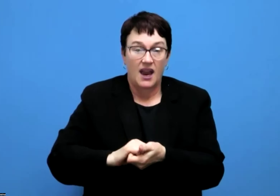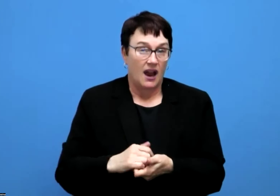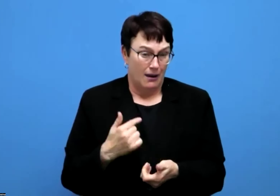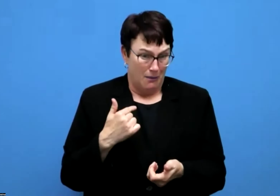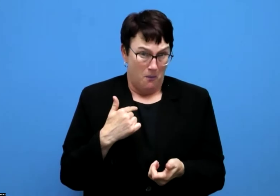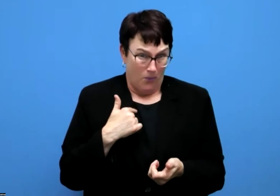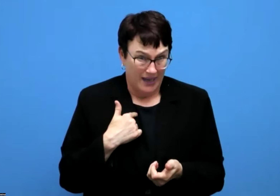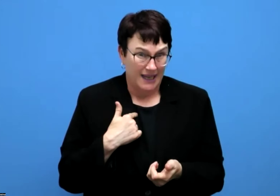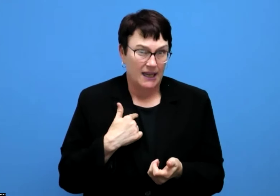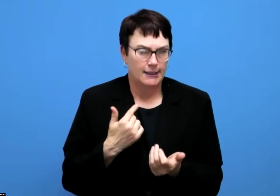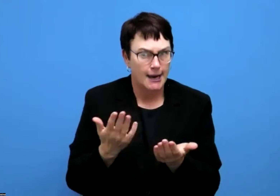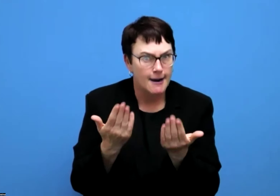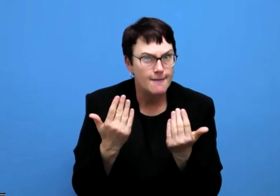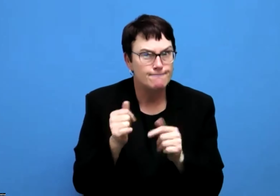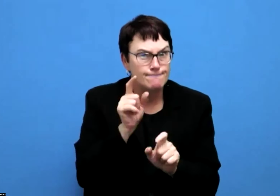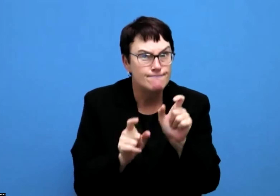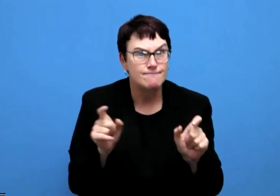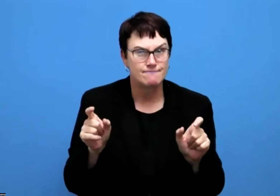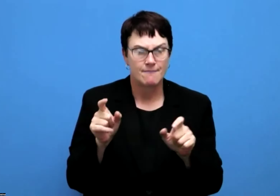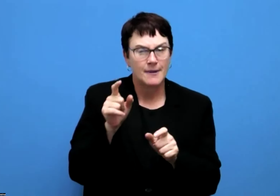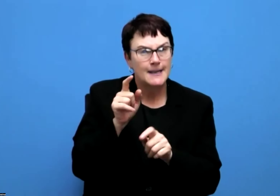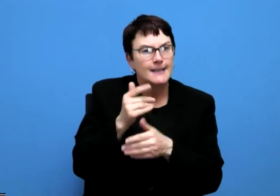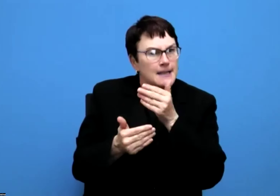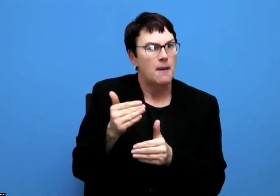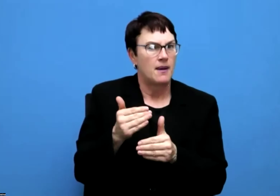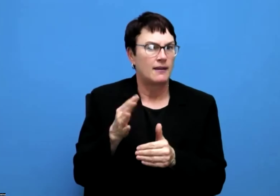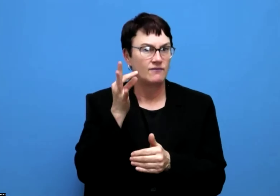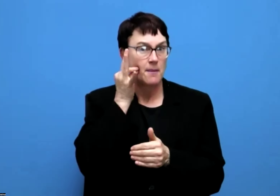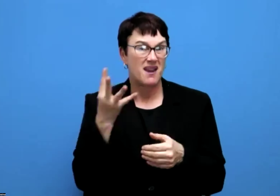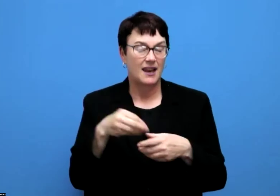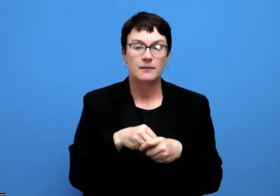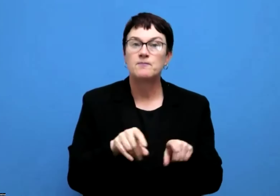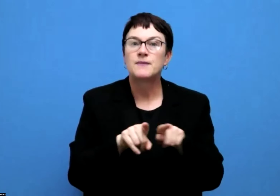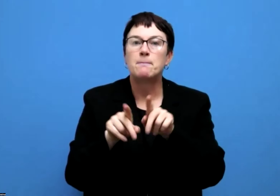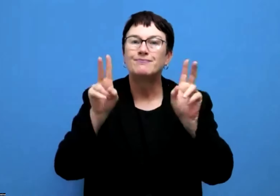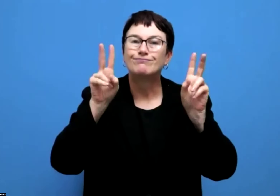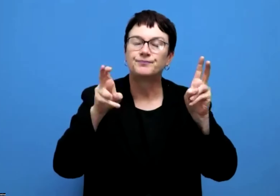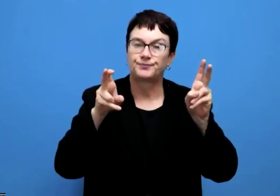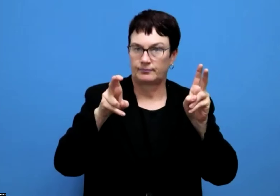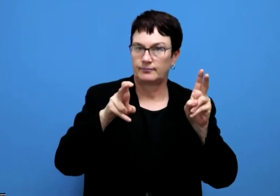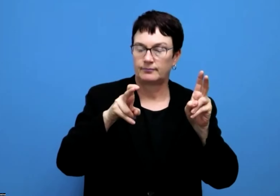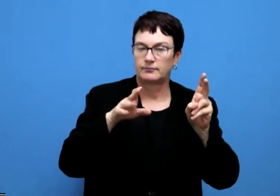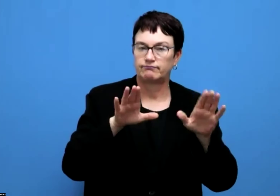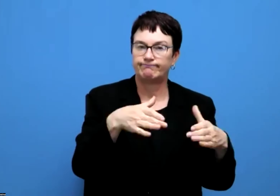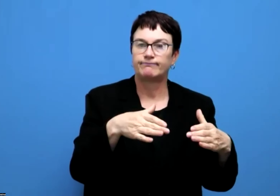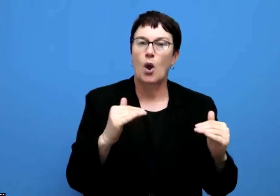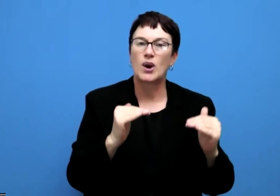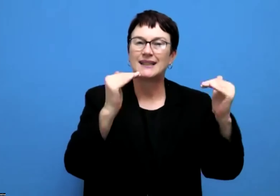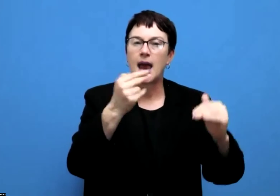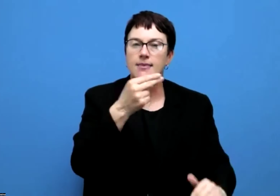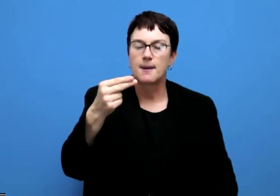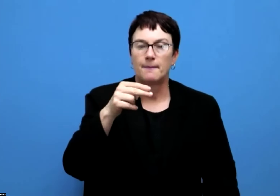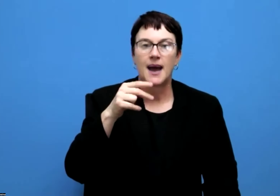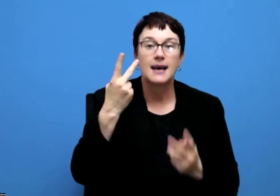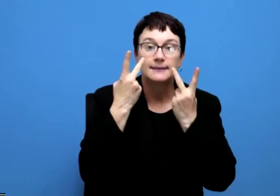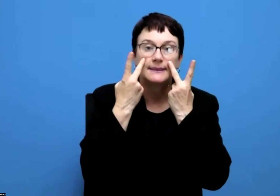consortia from the very beginning. For example, site savers are a fundamental part of our program consortia, enabling strong